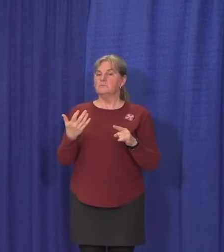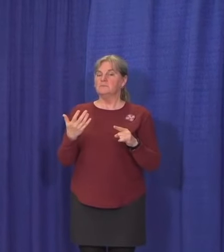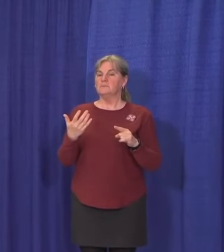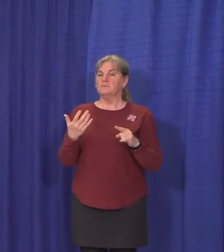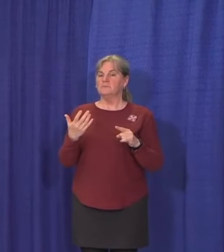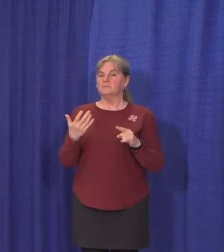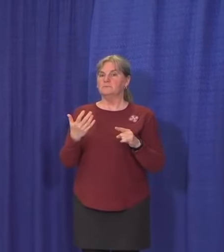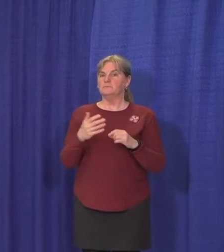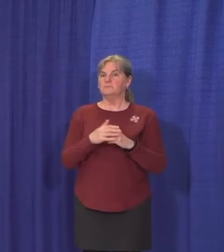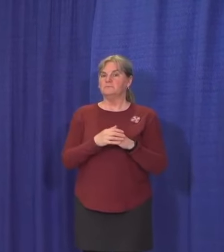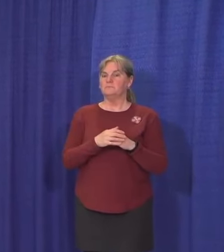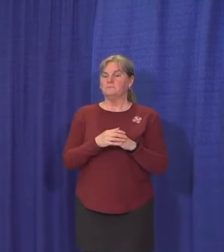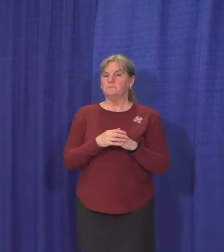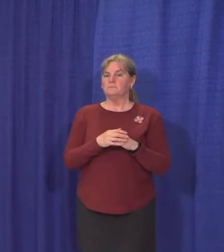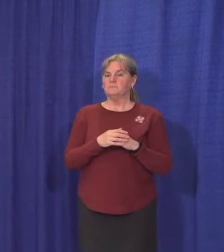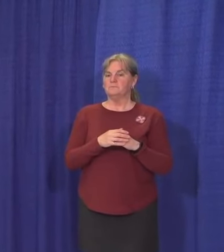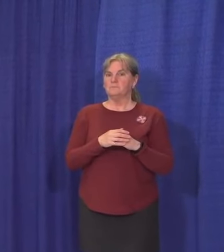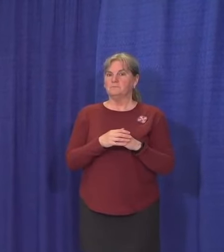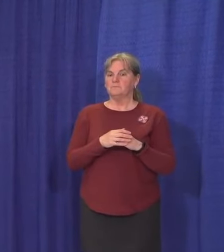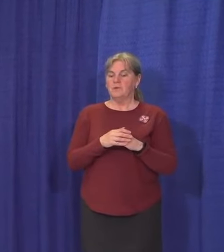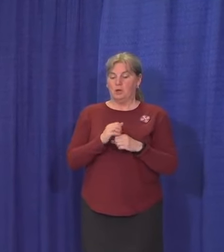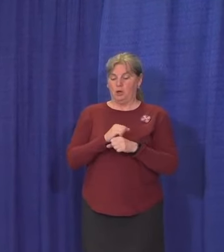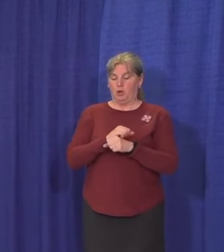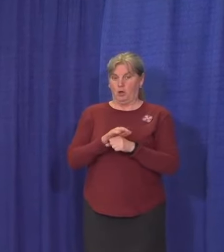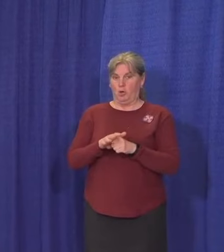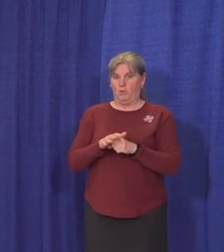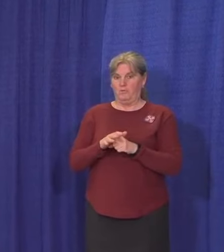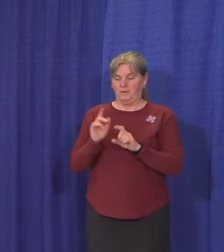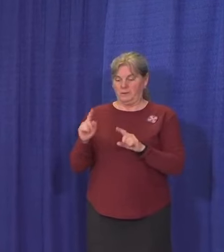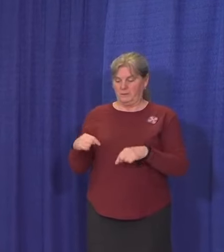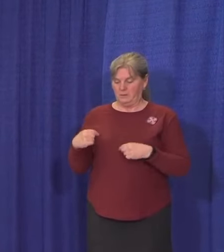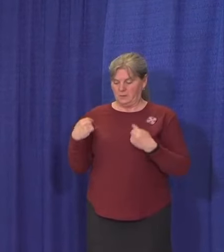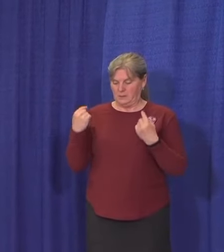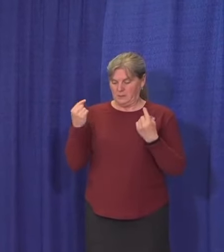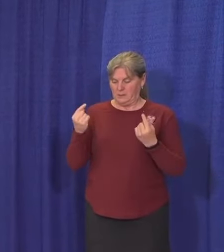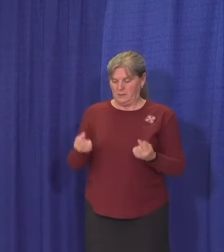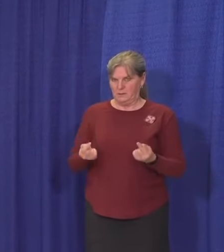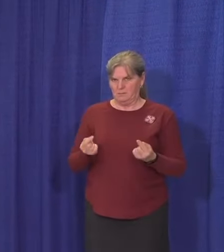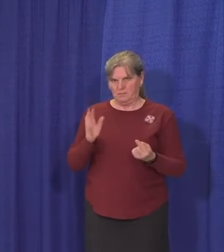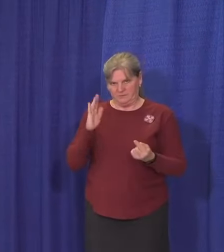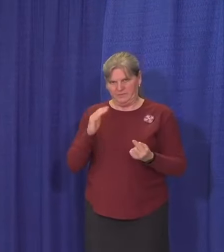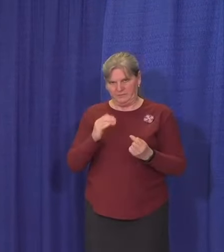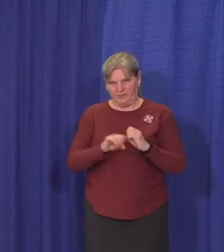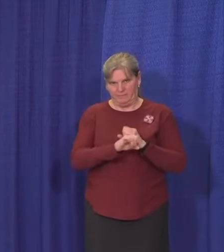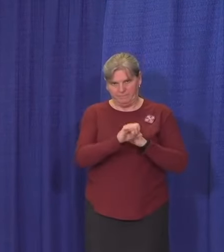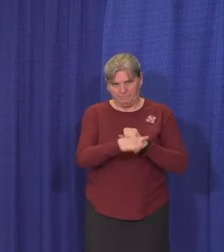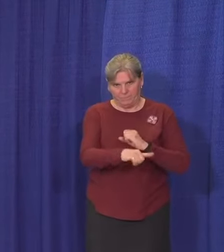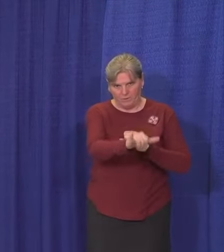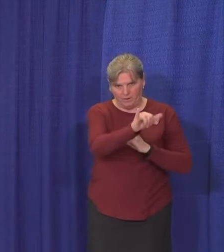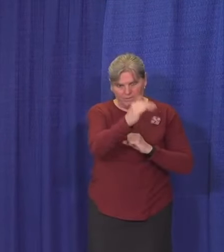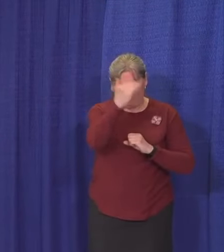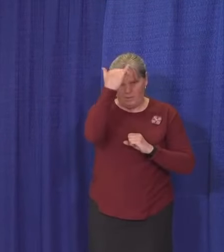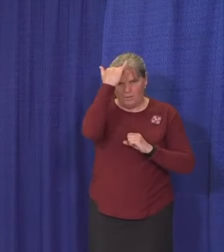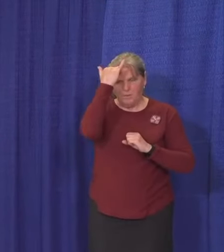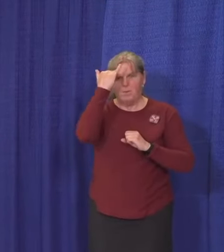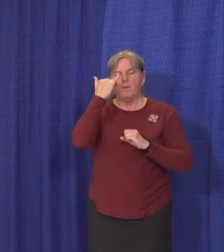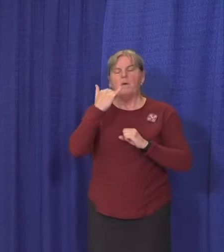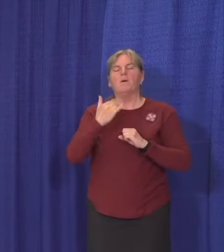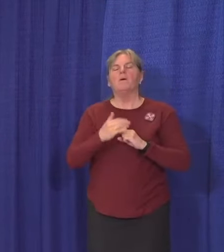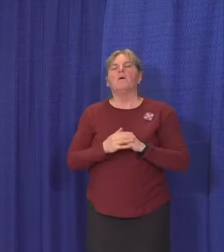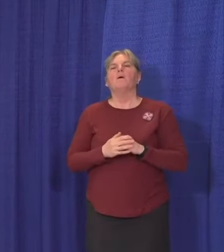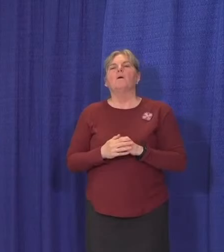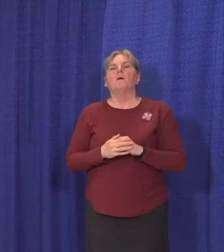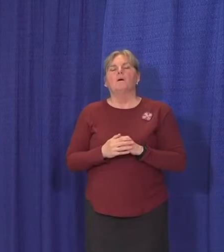entire course of the pandemic, which as we've said, it seems like forever now, I'm sure it does to